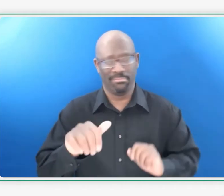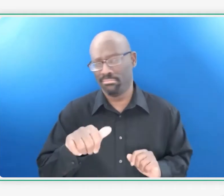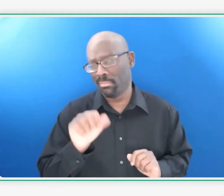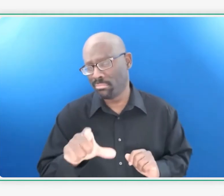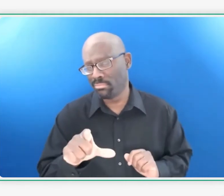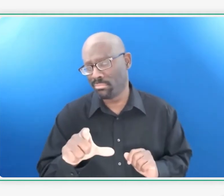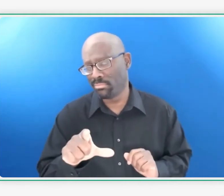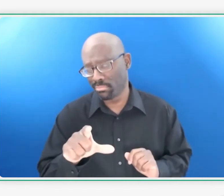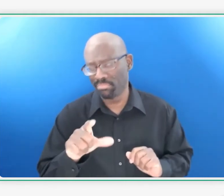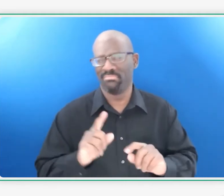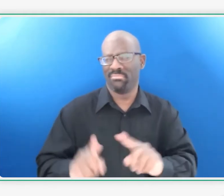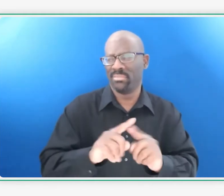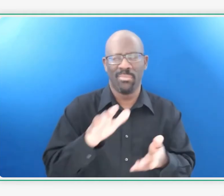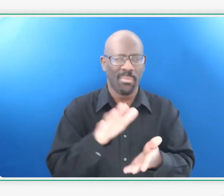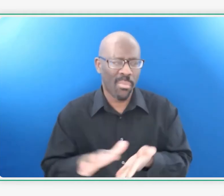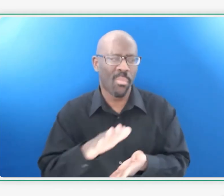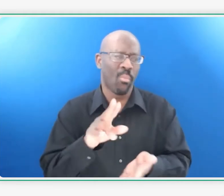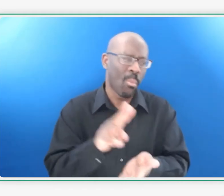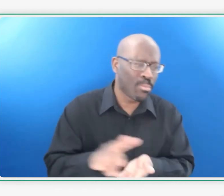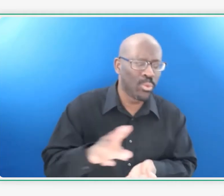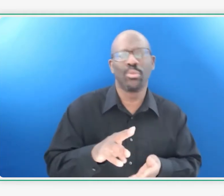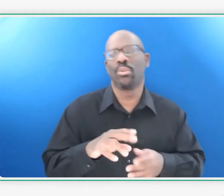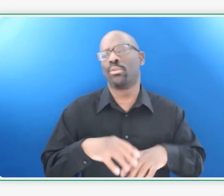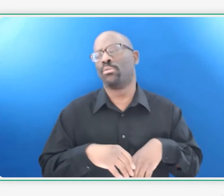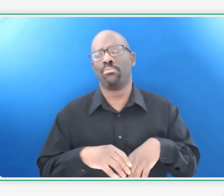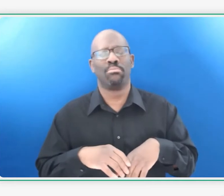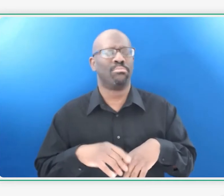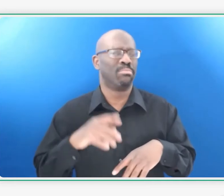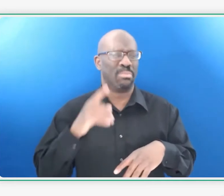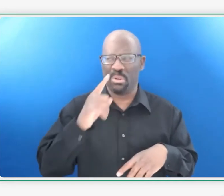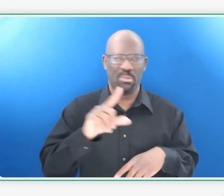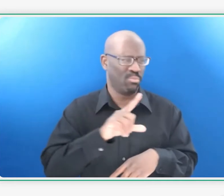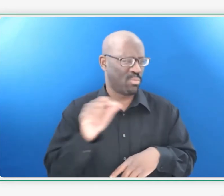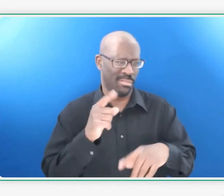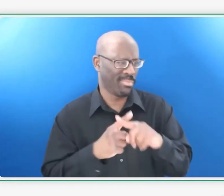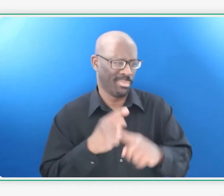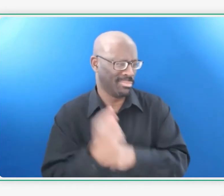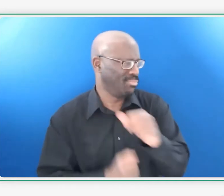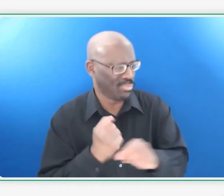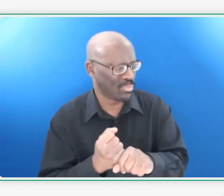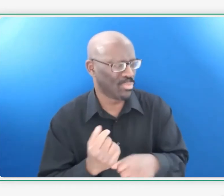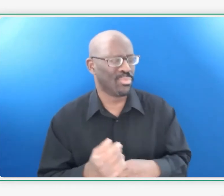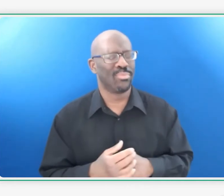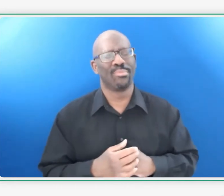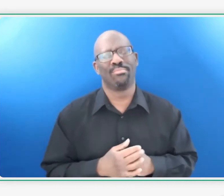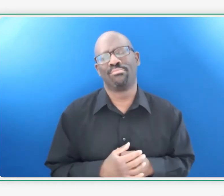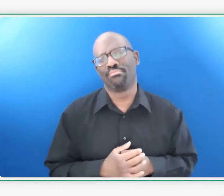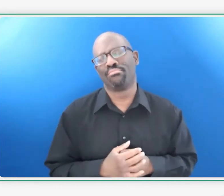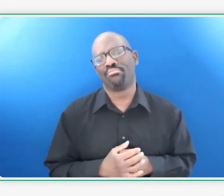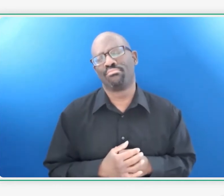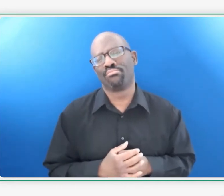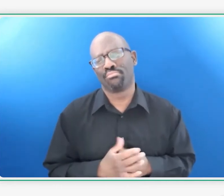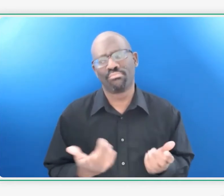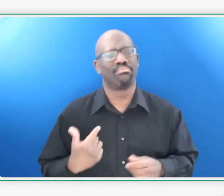10 years now. I also teach ASL. And I've been an instructor at various colleges